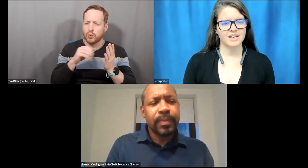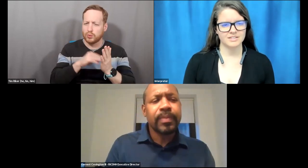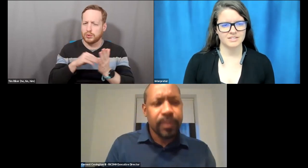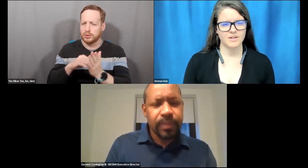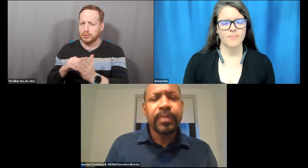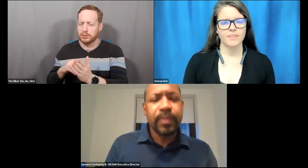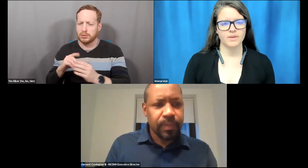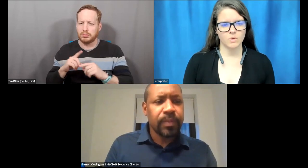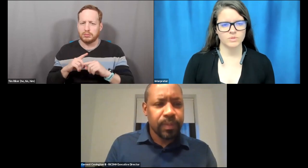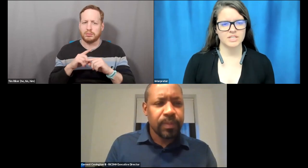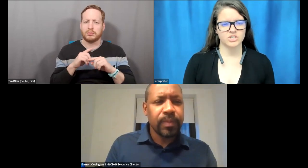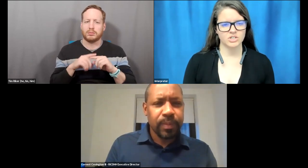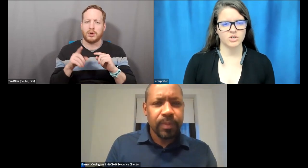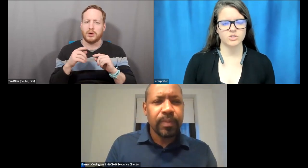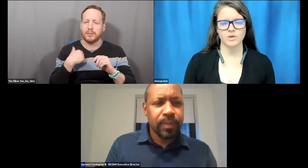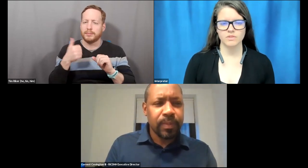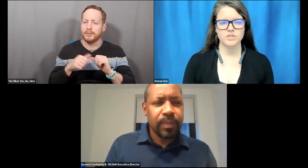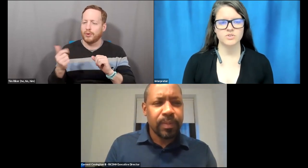Yes, the notes that she took during the retreat.